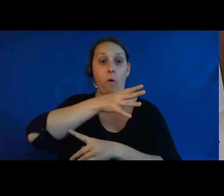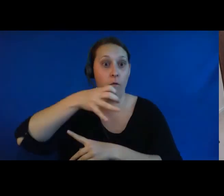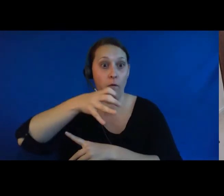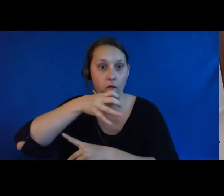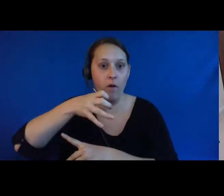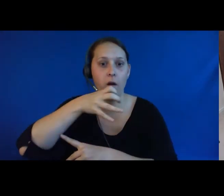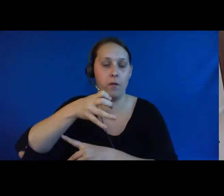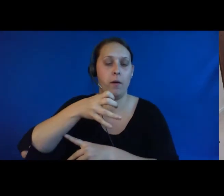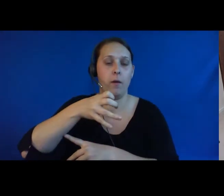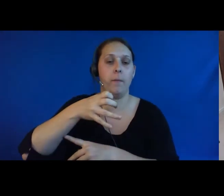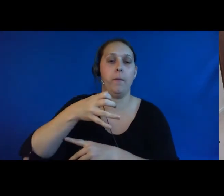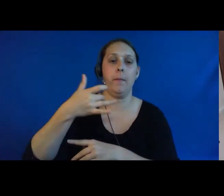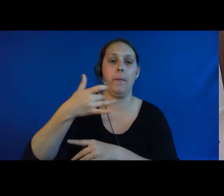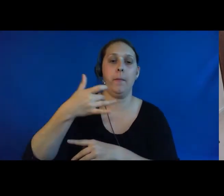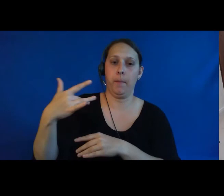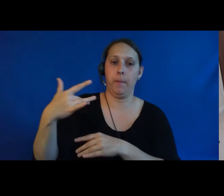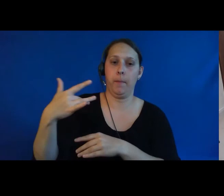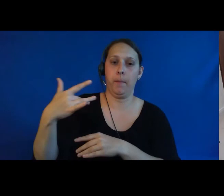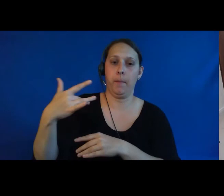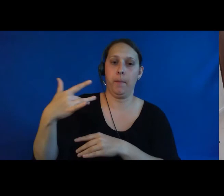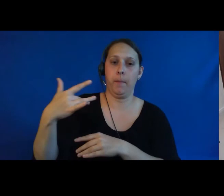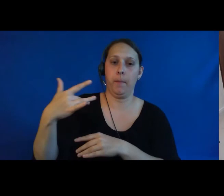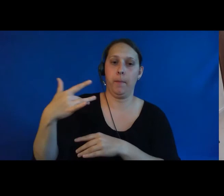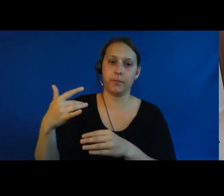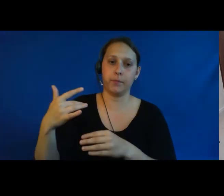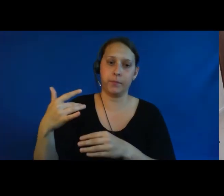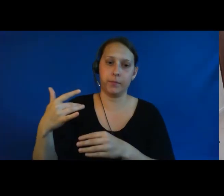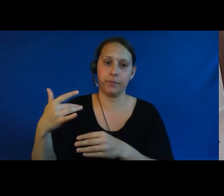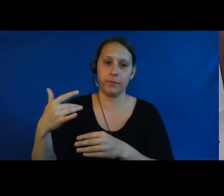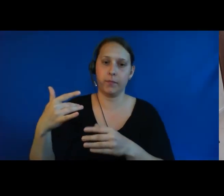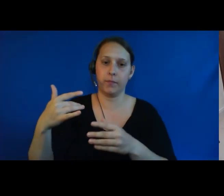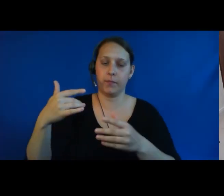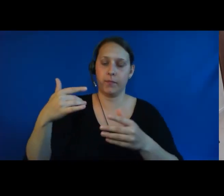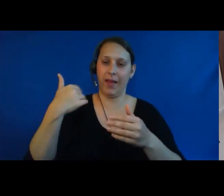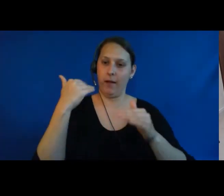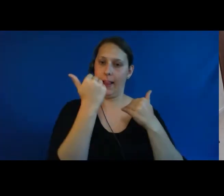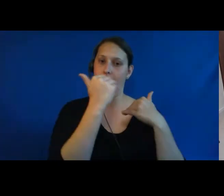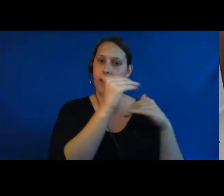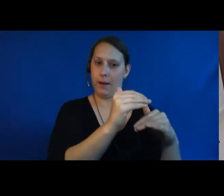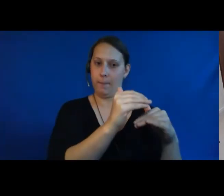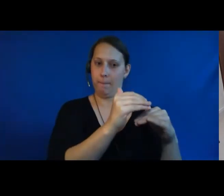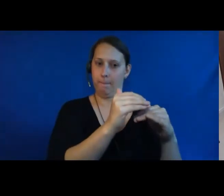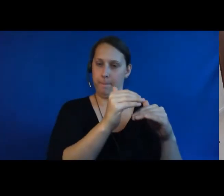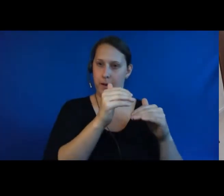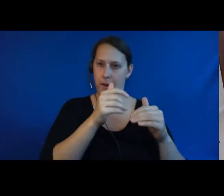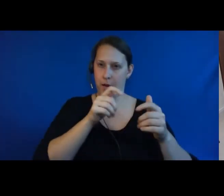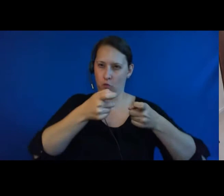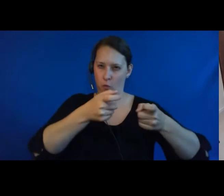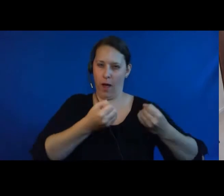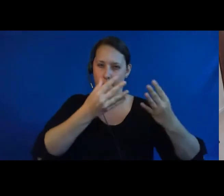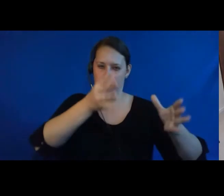it. And we try to set a limit on how we will control that population,